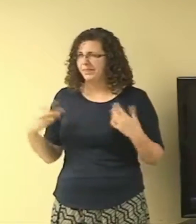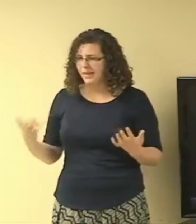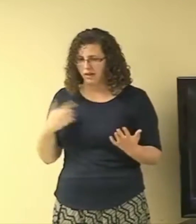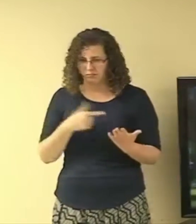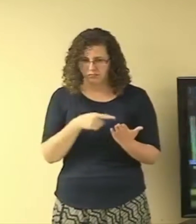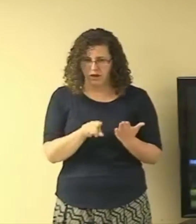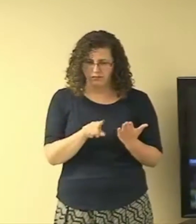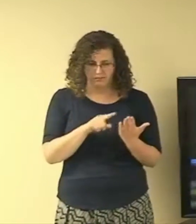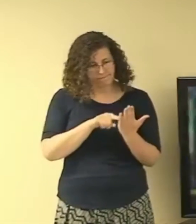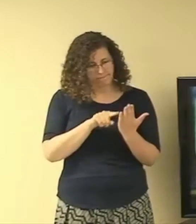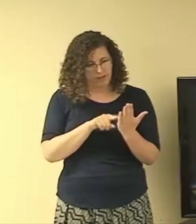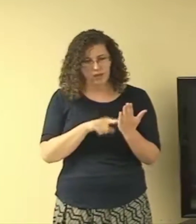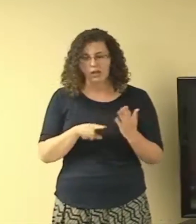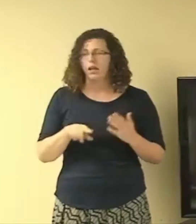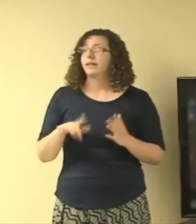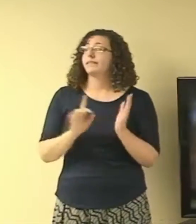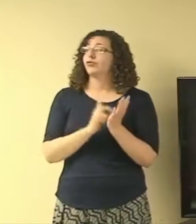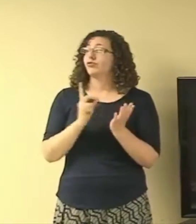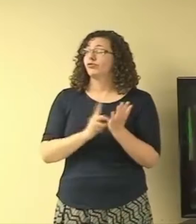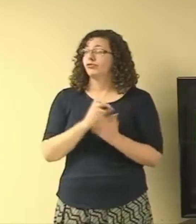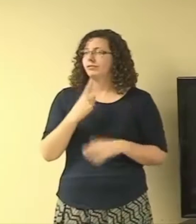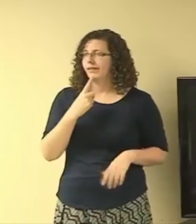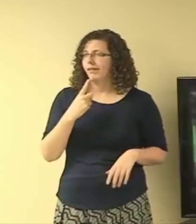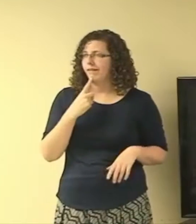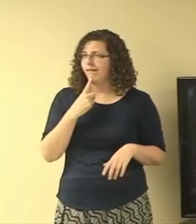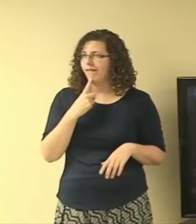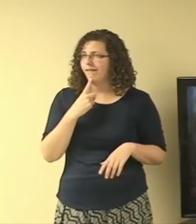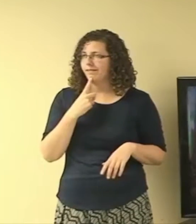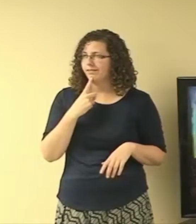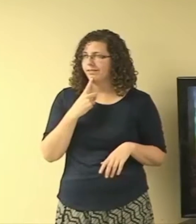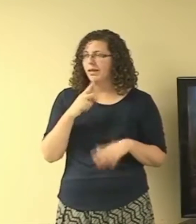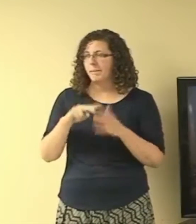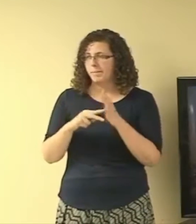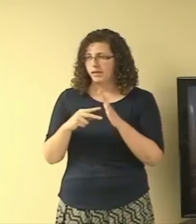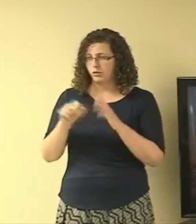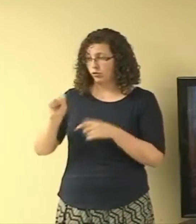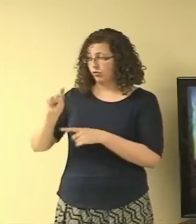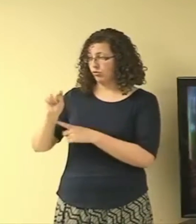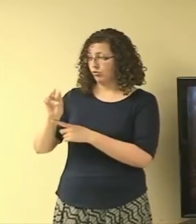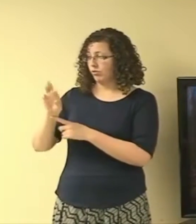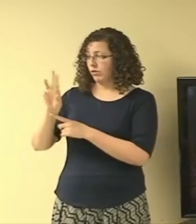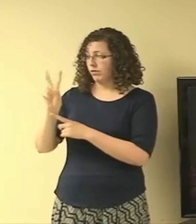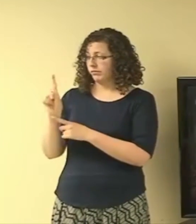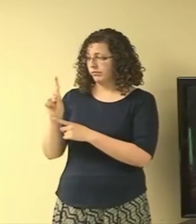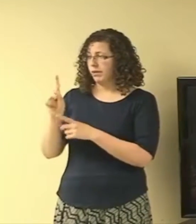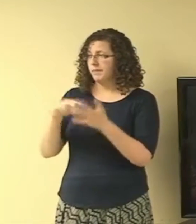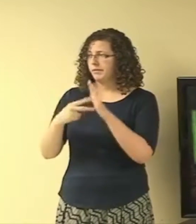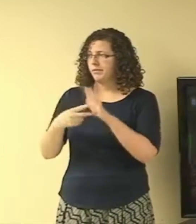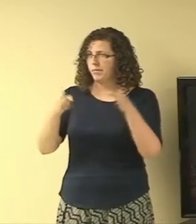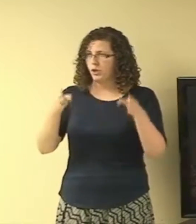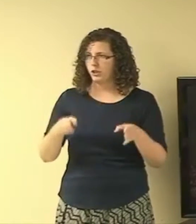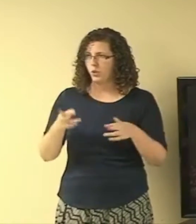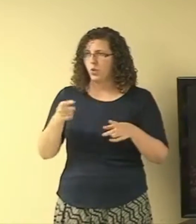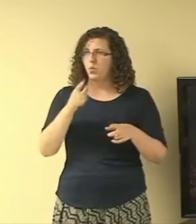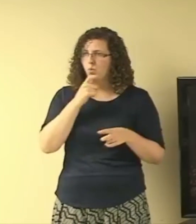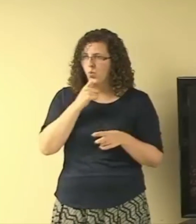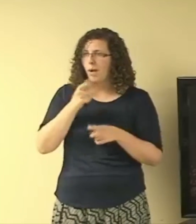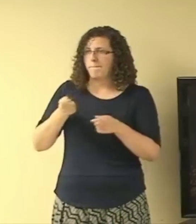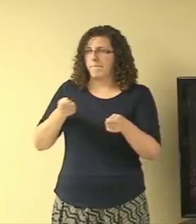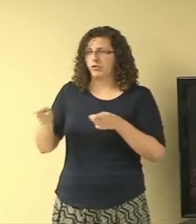up what a steward is. Webster says a steward is someone who manages another's financial affairs.